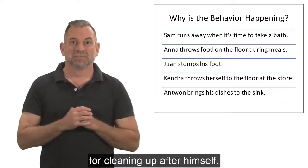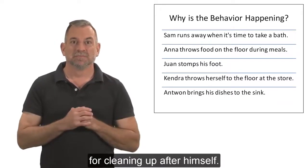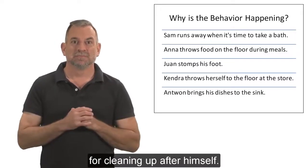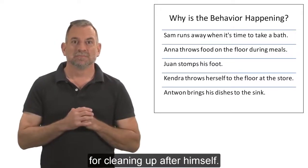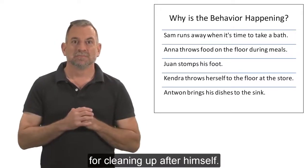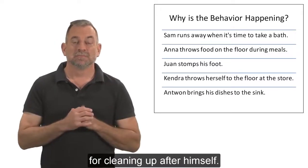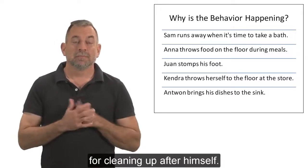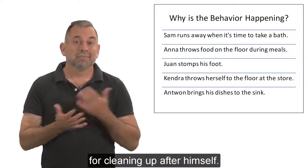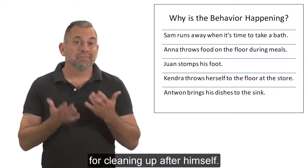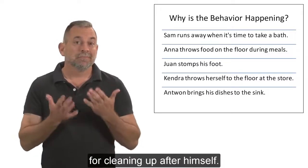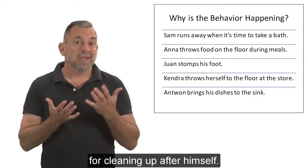up after himself.